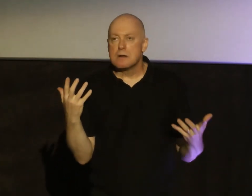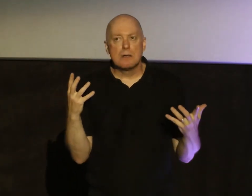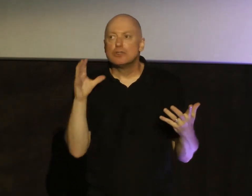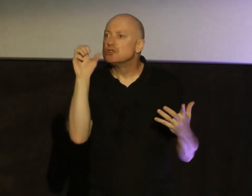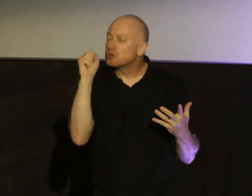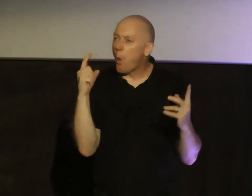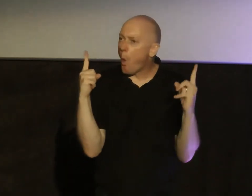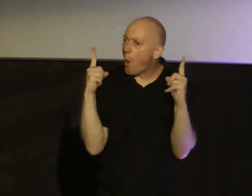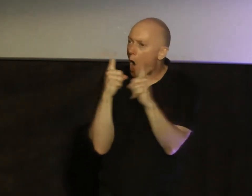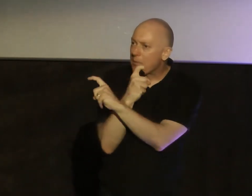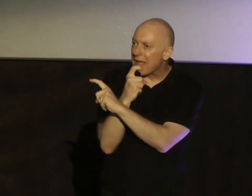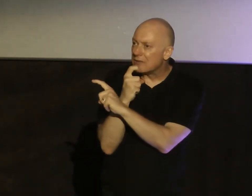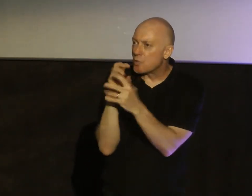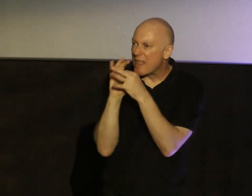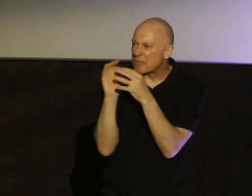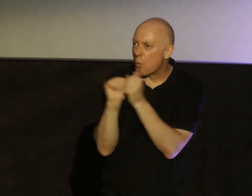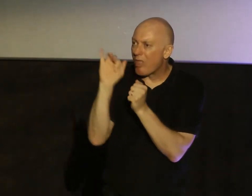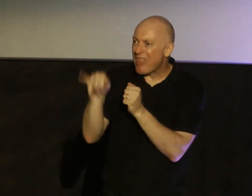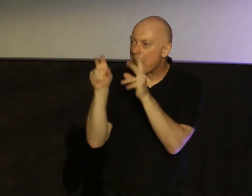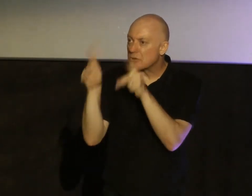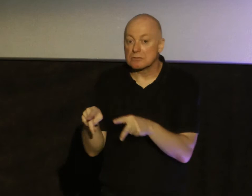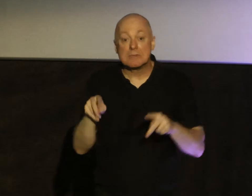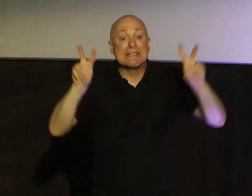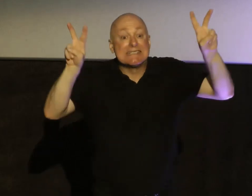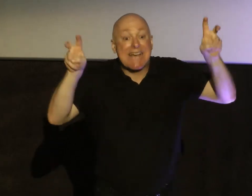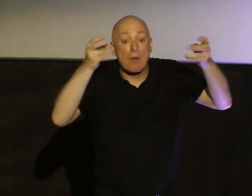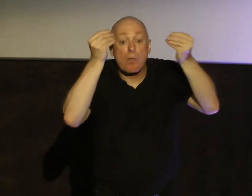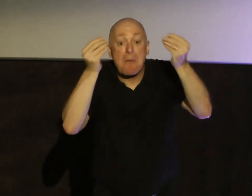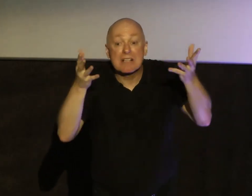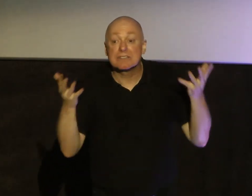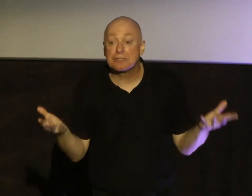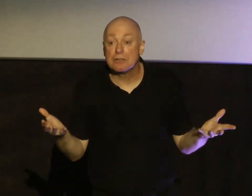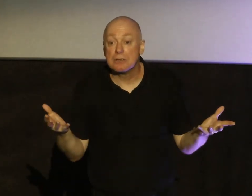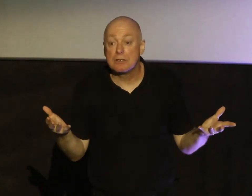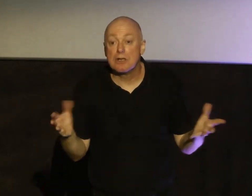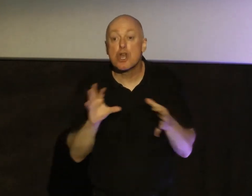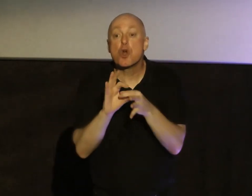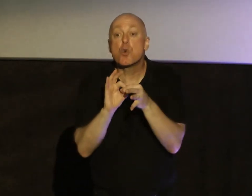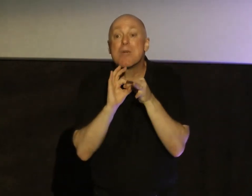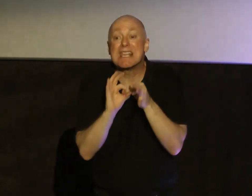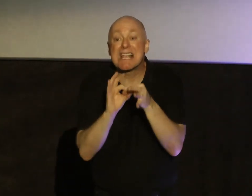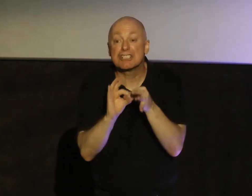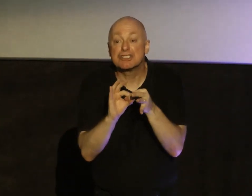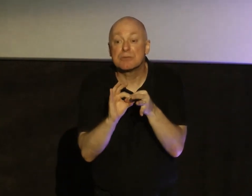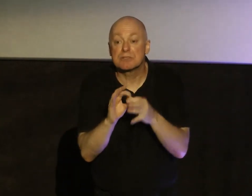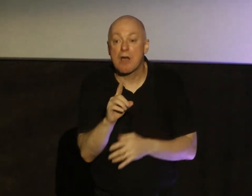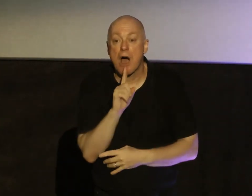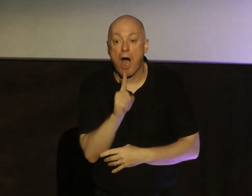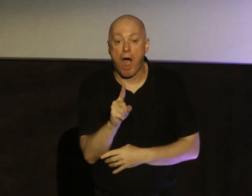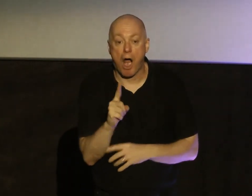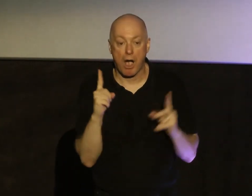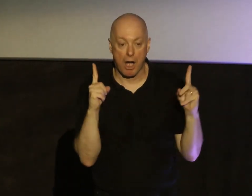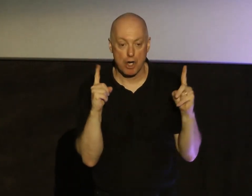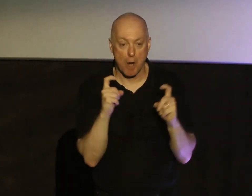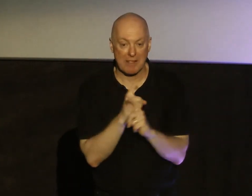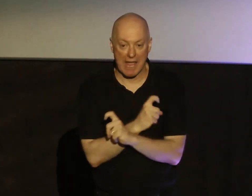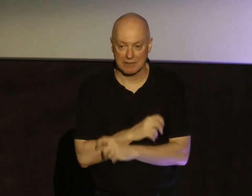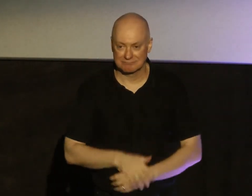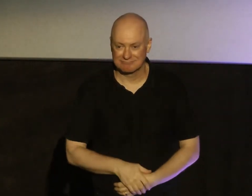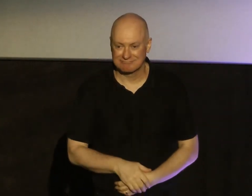complex. The title of this morning's message is this: relationships are complicated. And we're going to